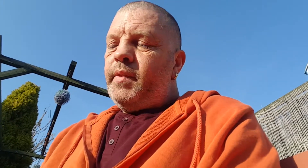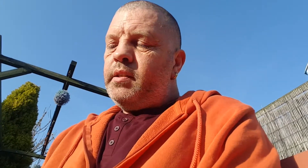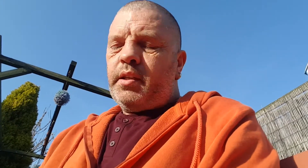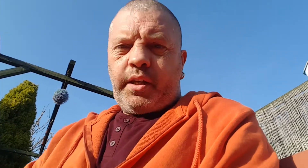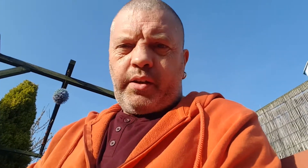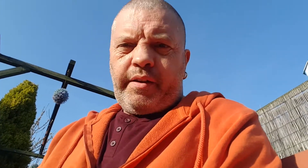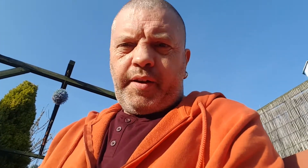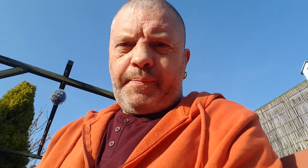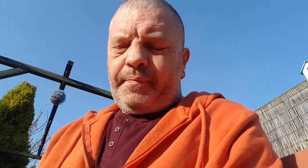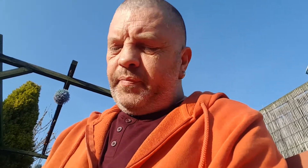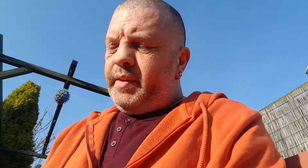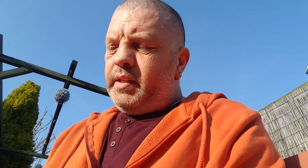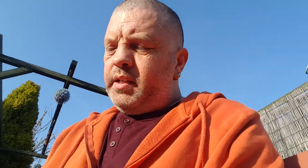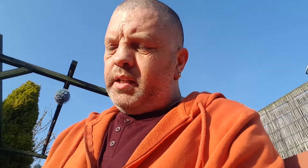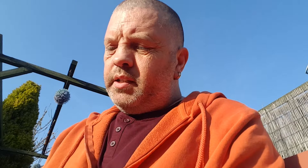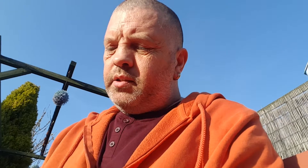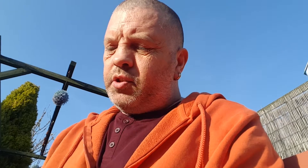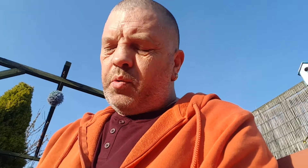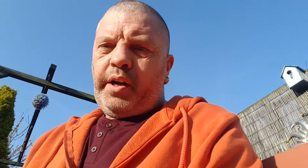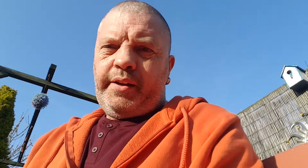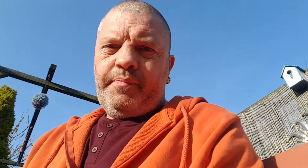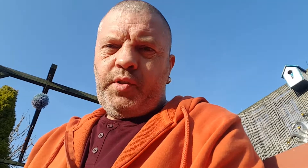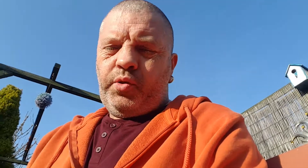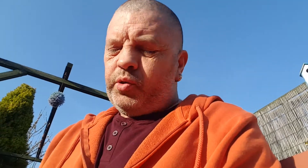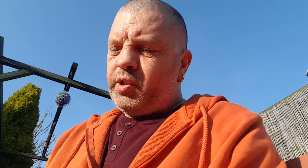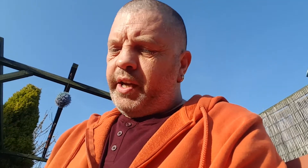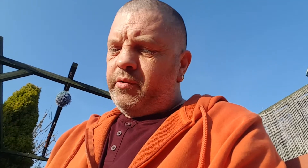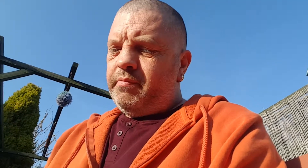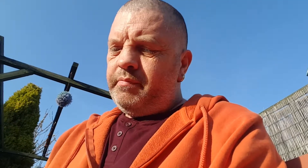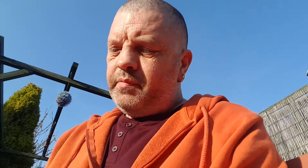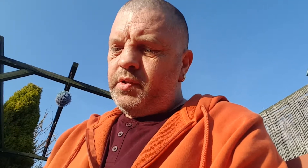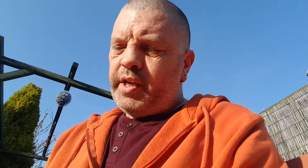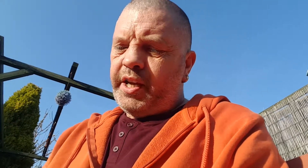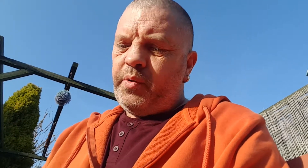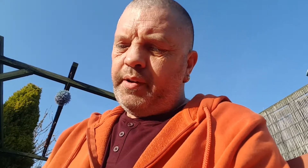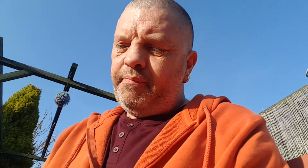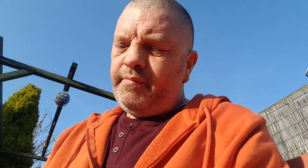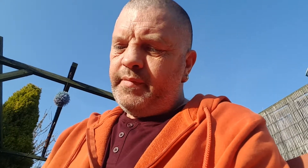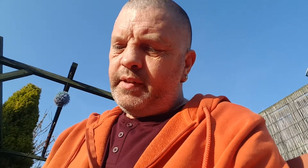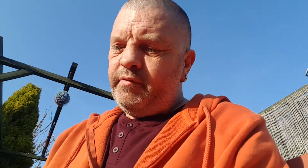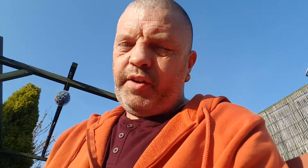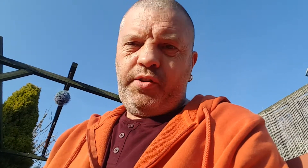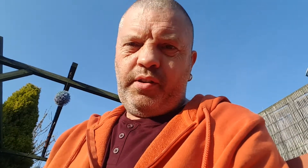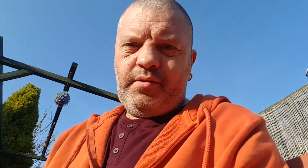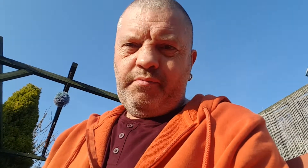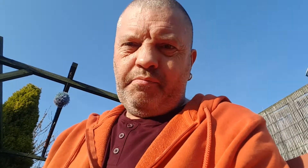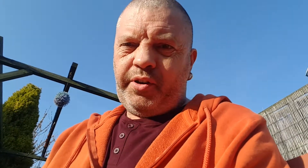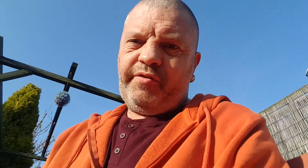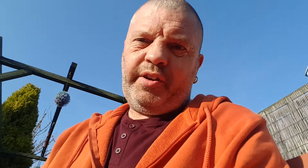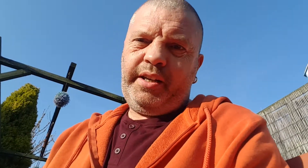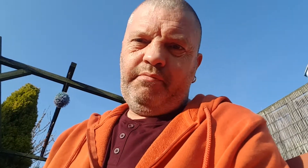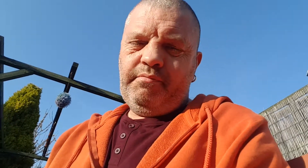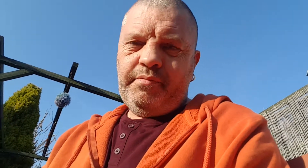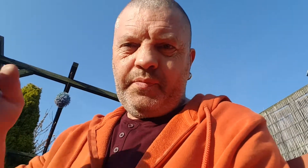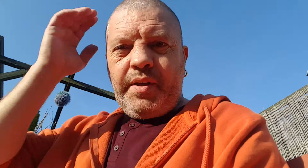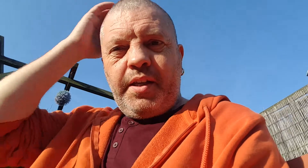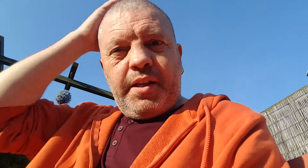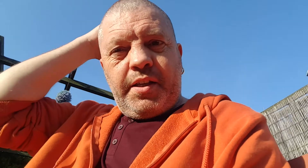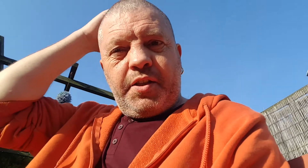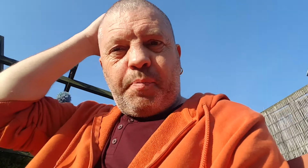So there you have it, Squire short scale Jaguar vintage modified